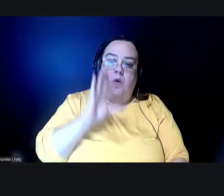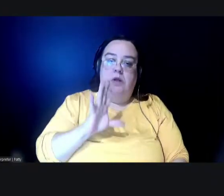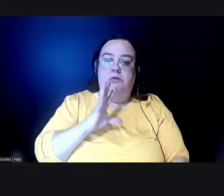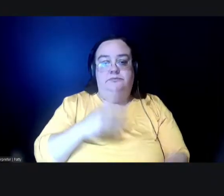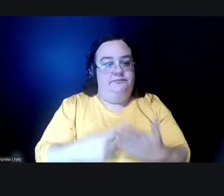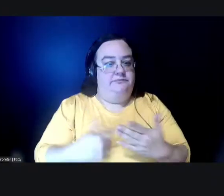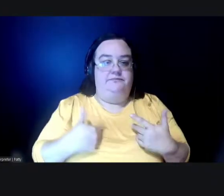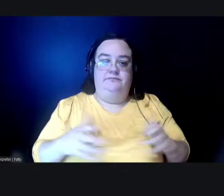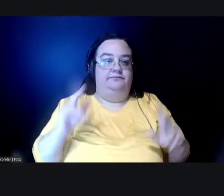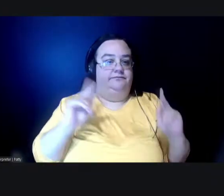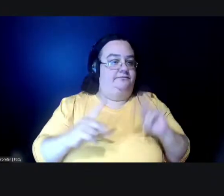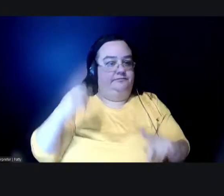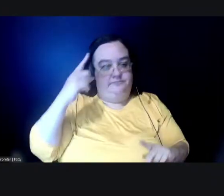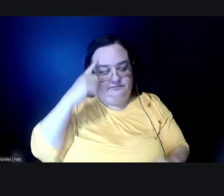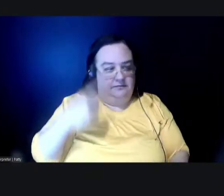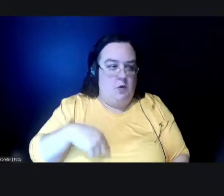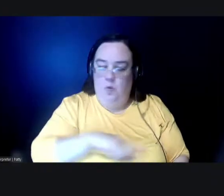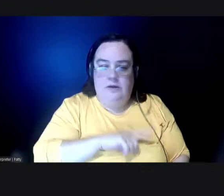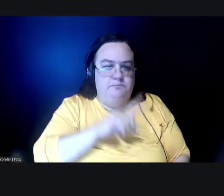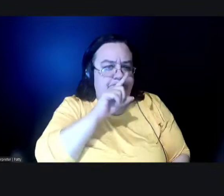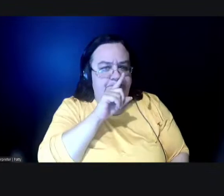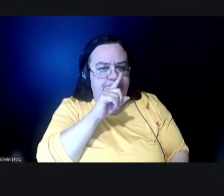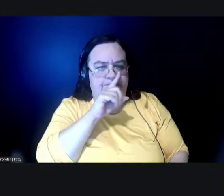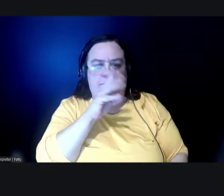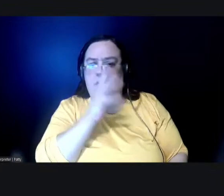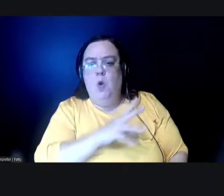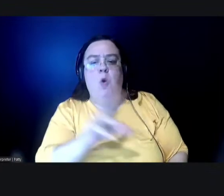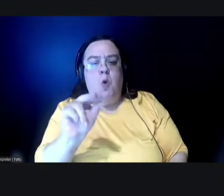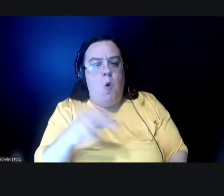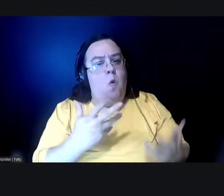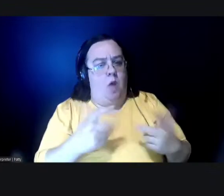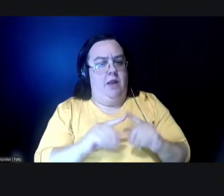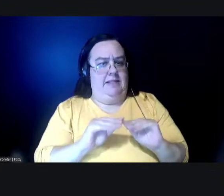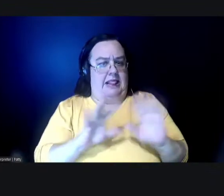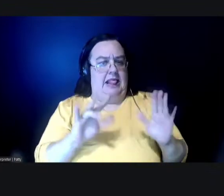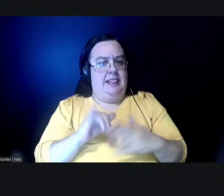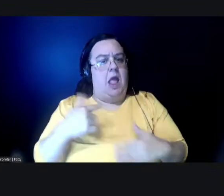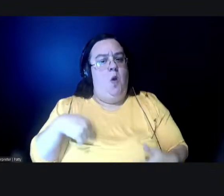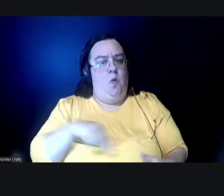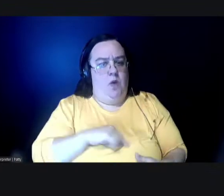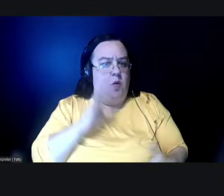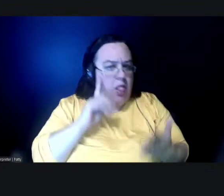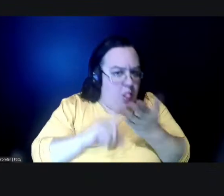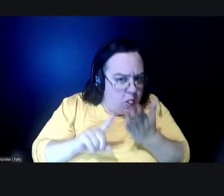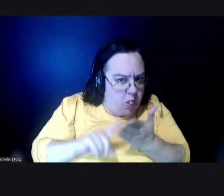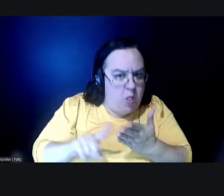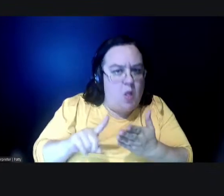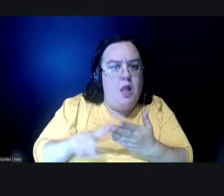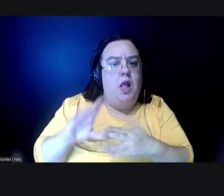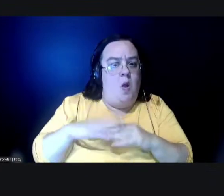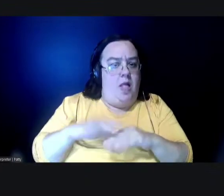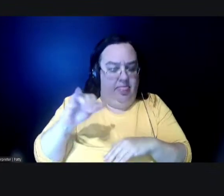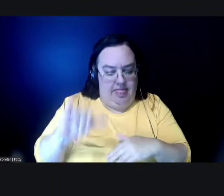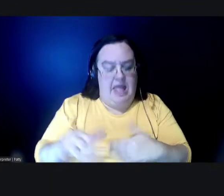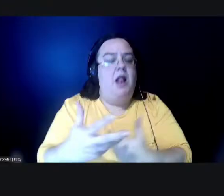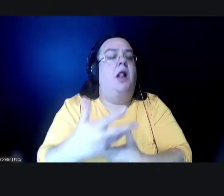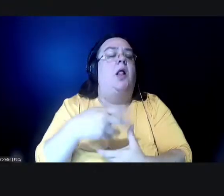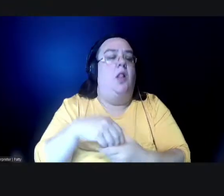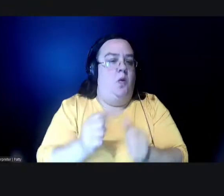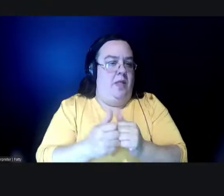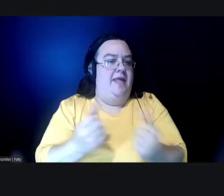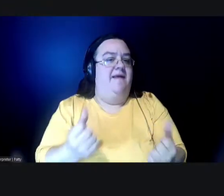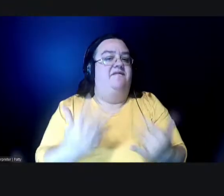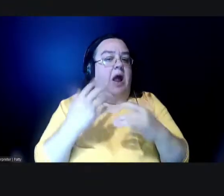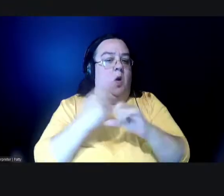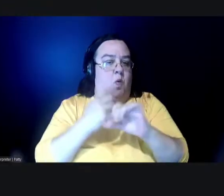folks to think we're not addressing it. I want to be explicit that we are going to research it, including with the fireworks